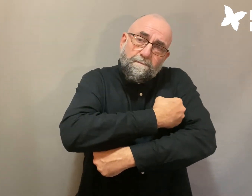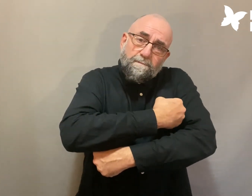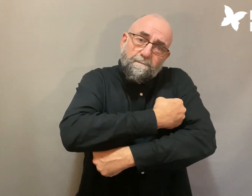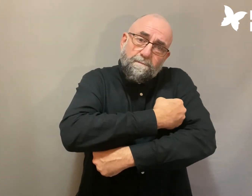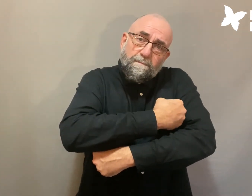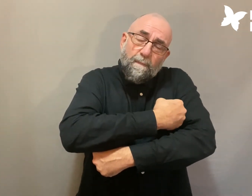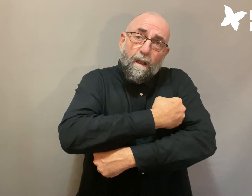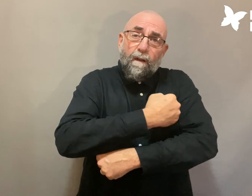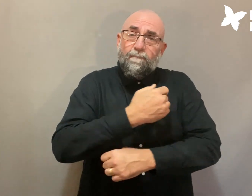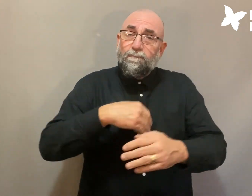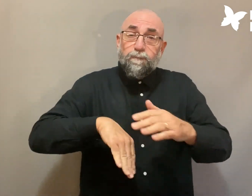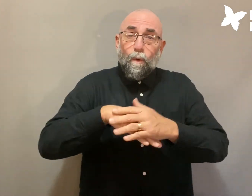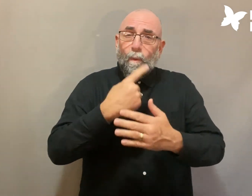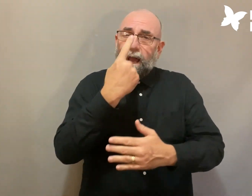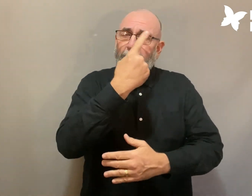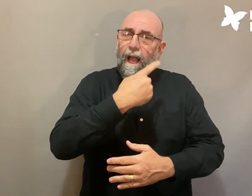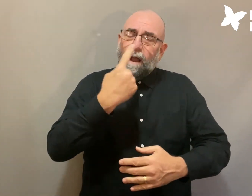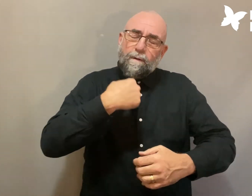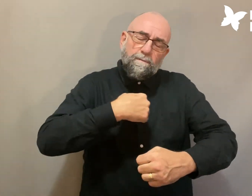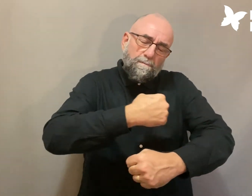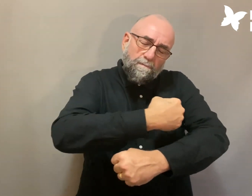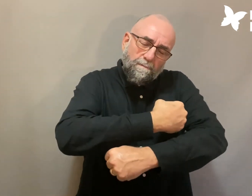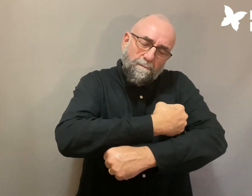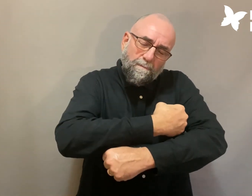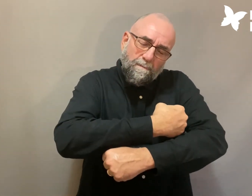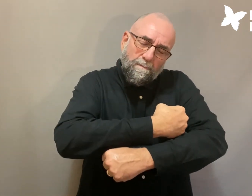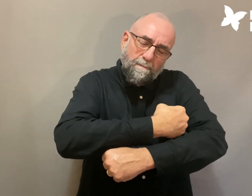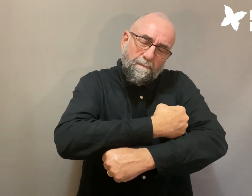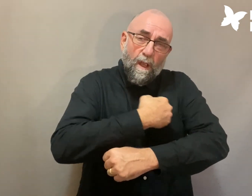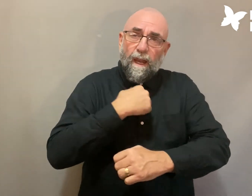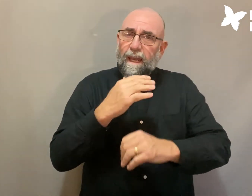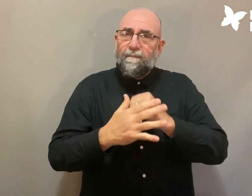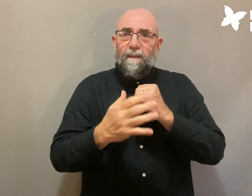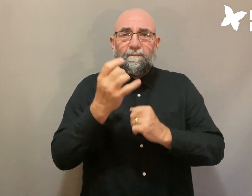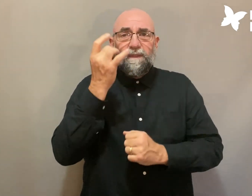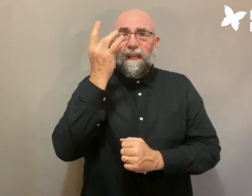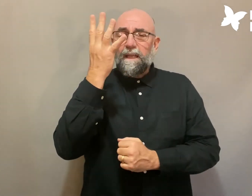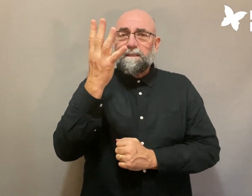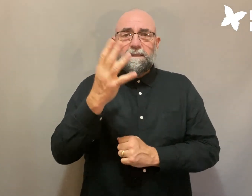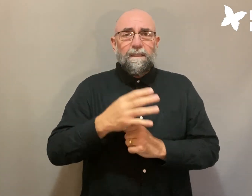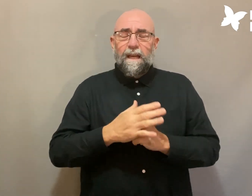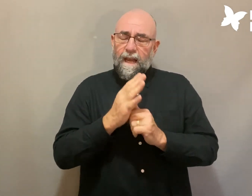for an hour and just held me. And I'll never forget it.